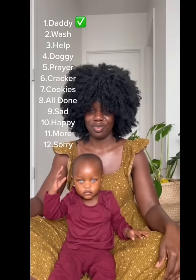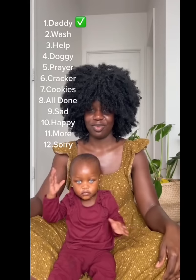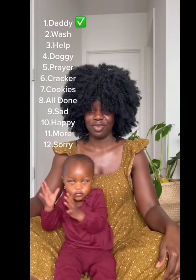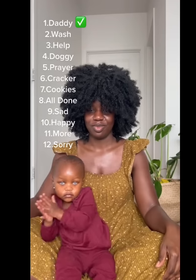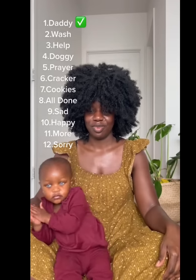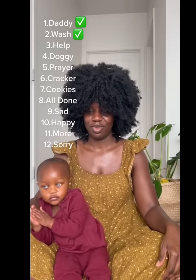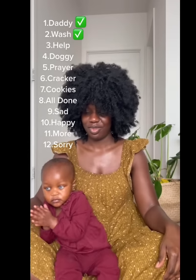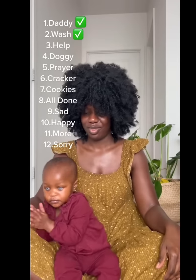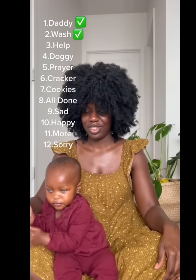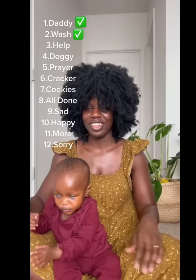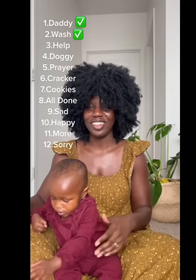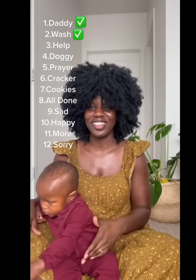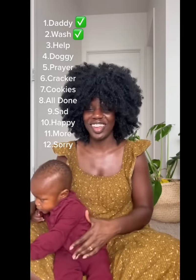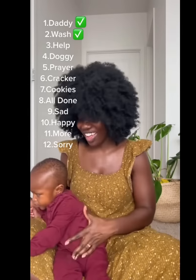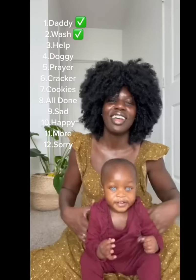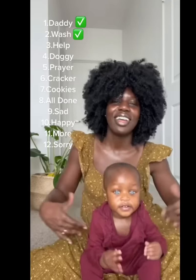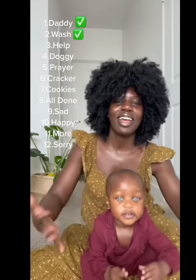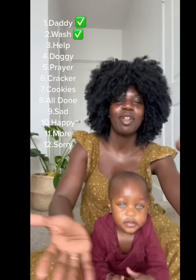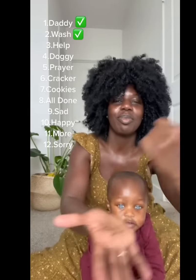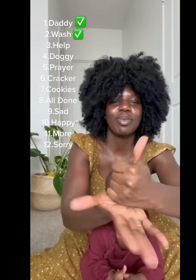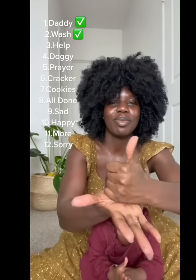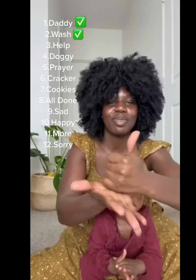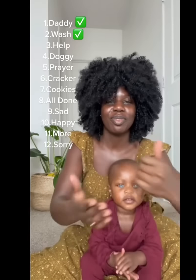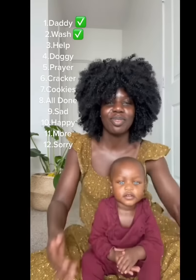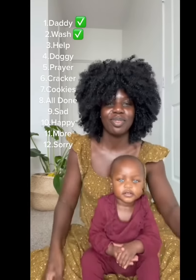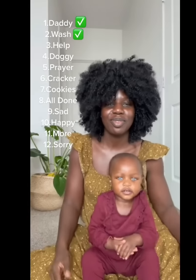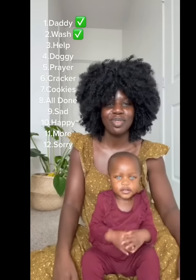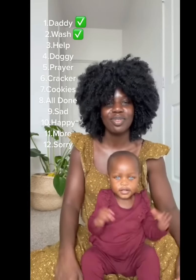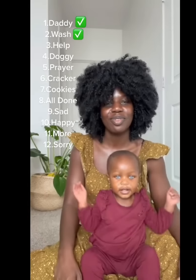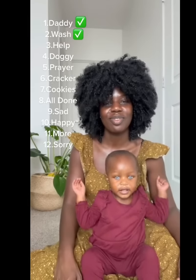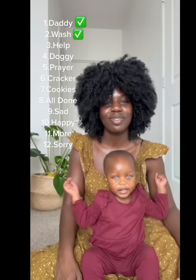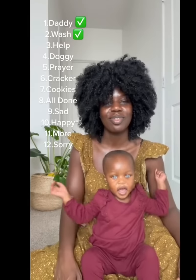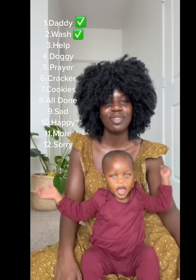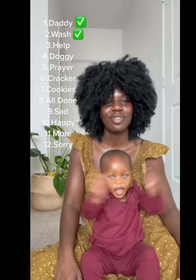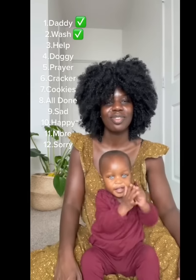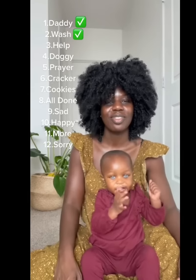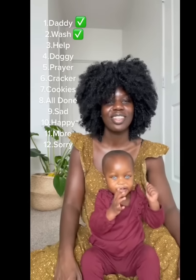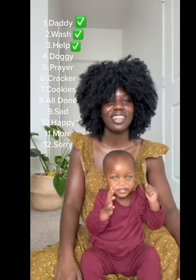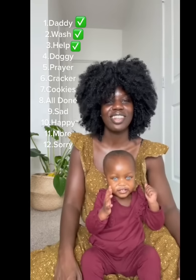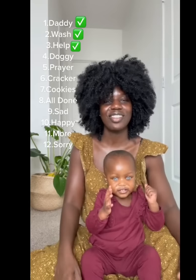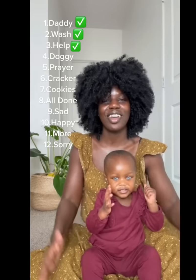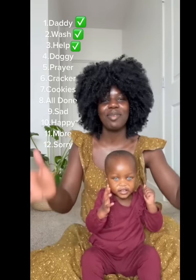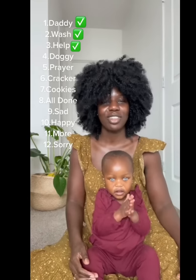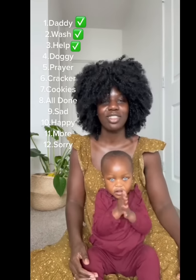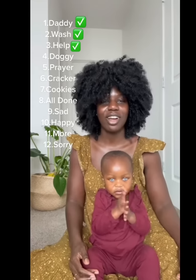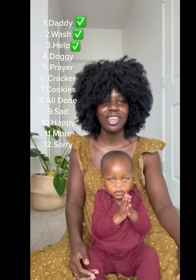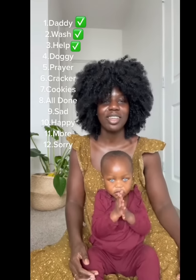good job help good job doggy